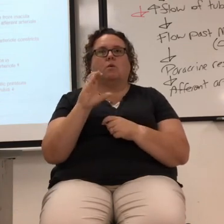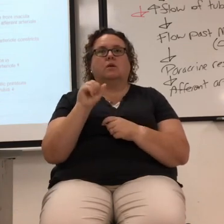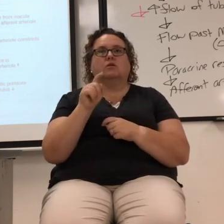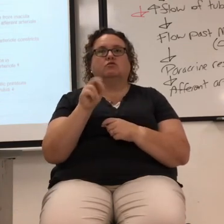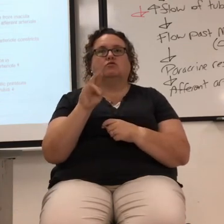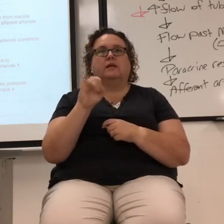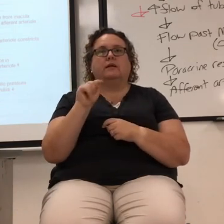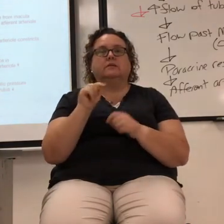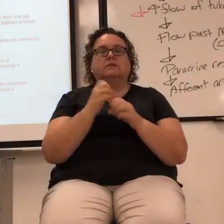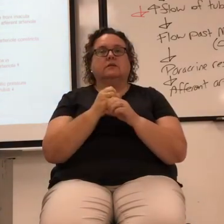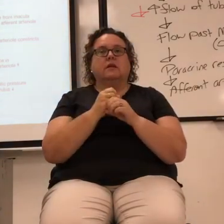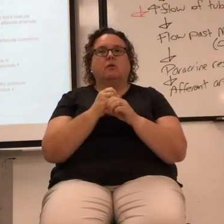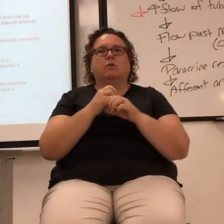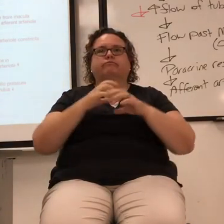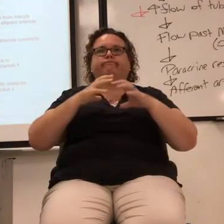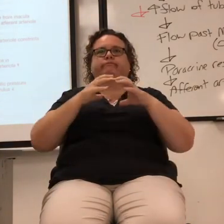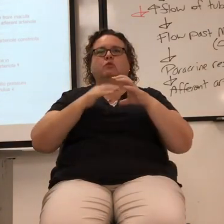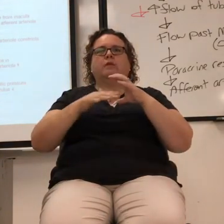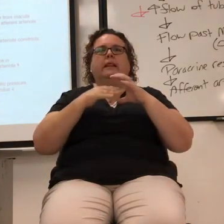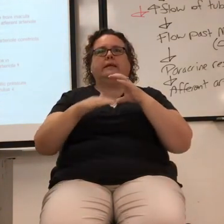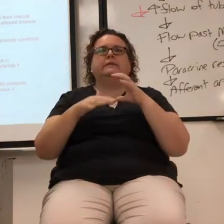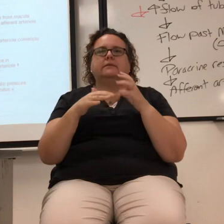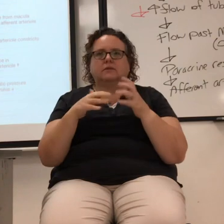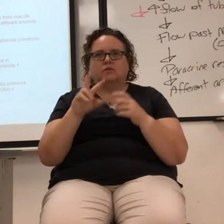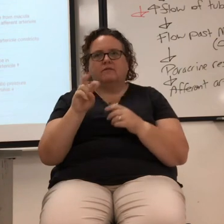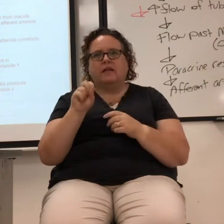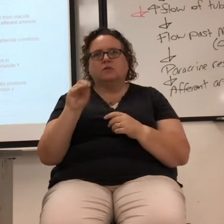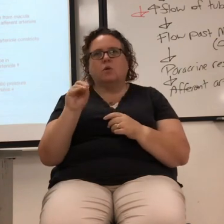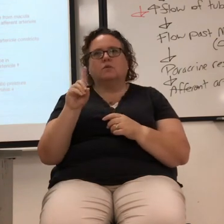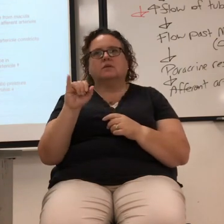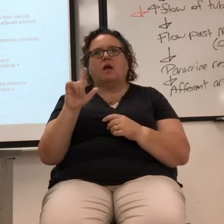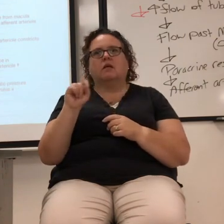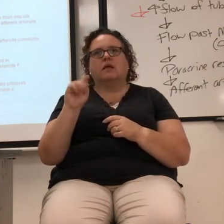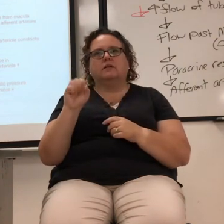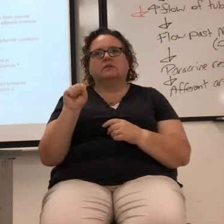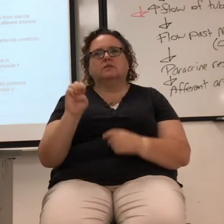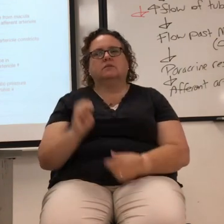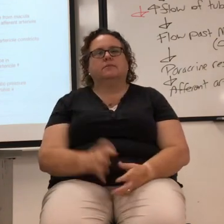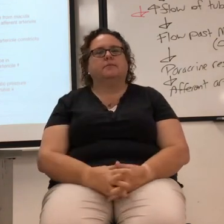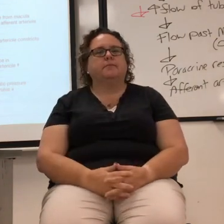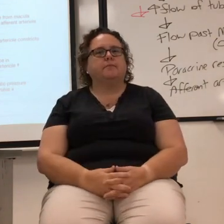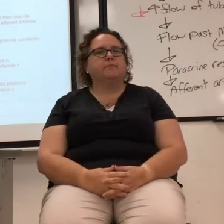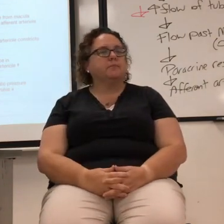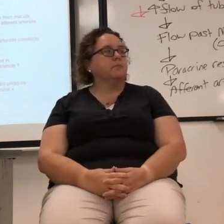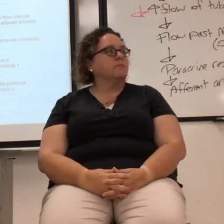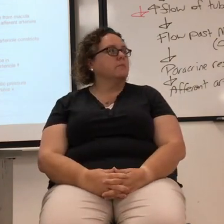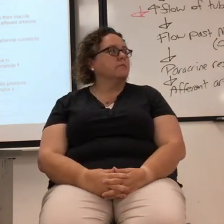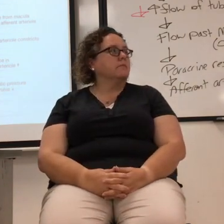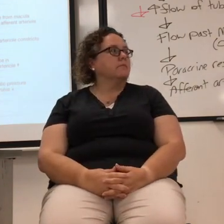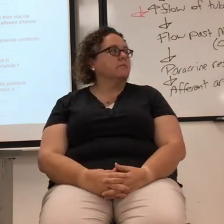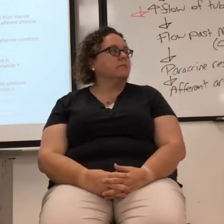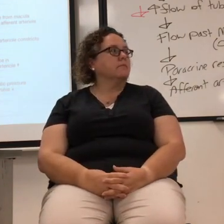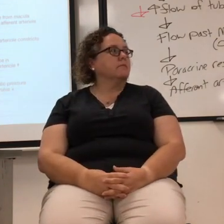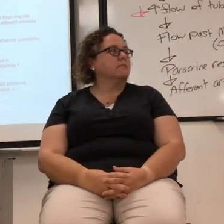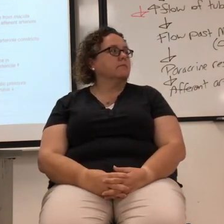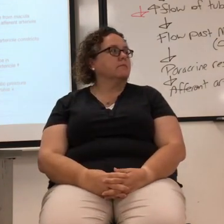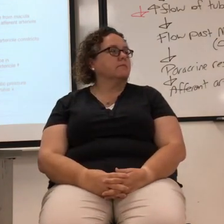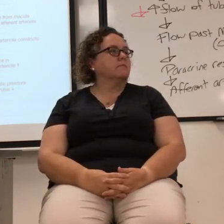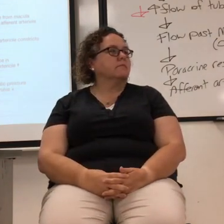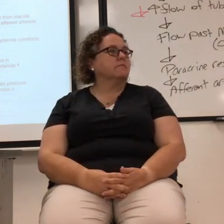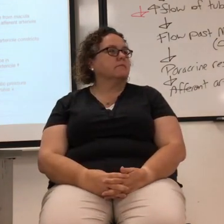be to release something that vasodilates. I'll put VD on the bottom here. And that will